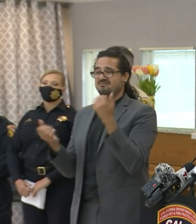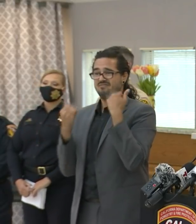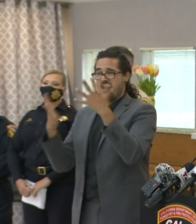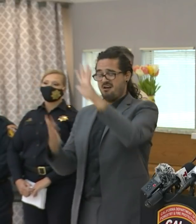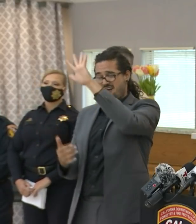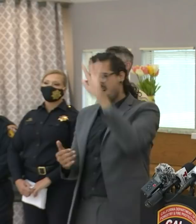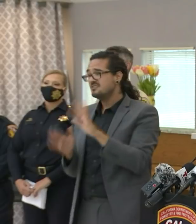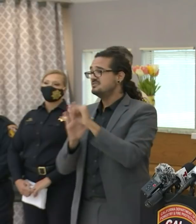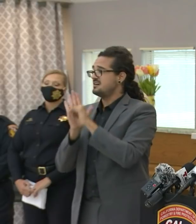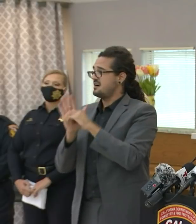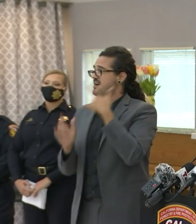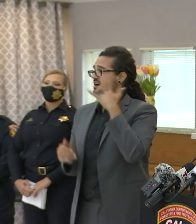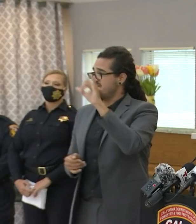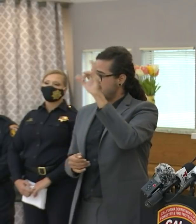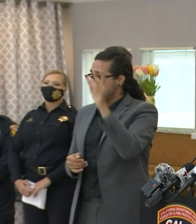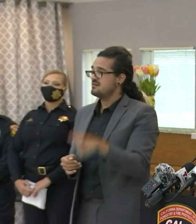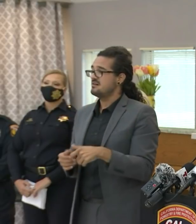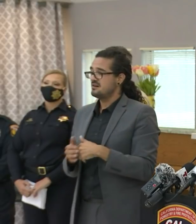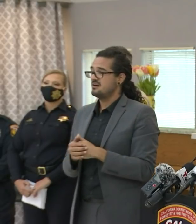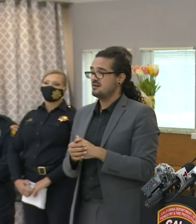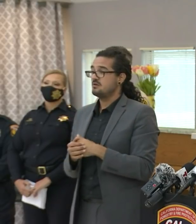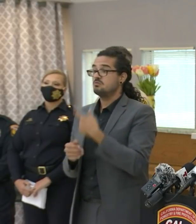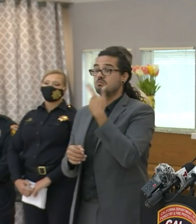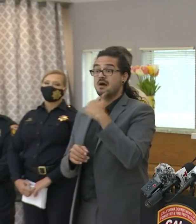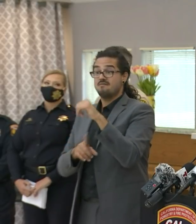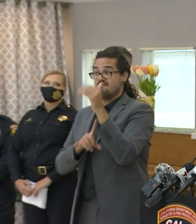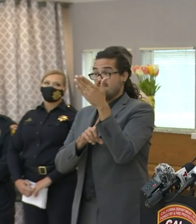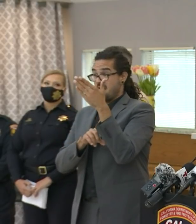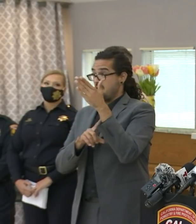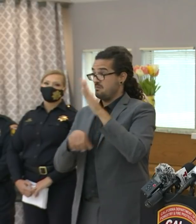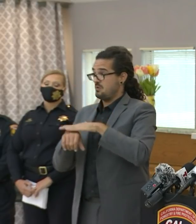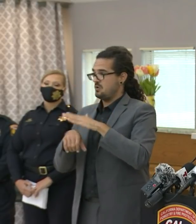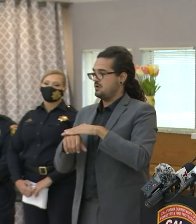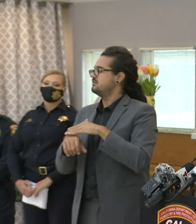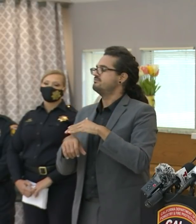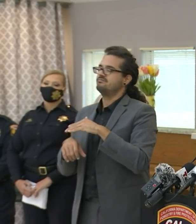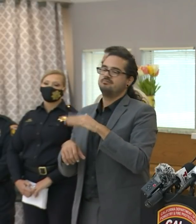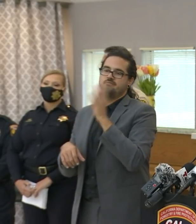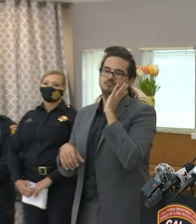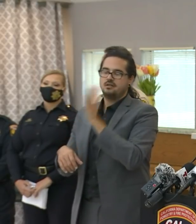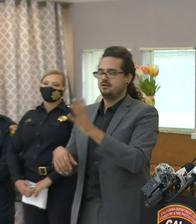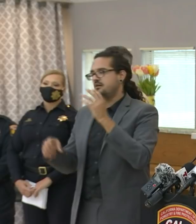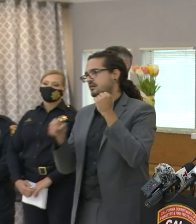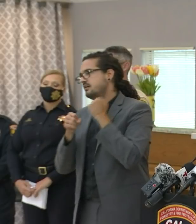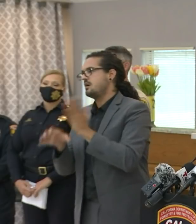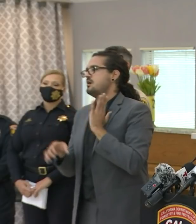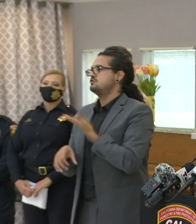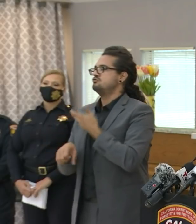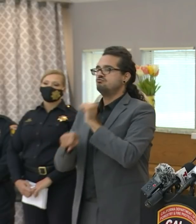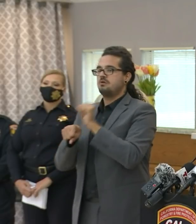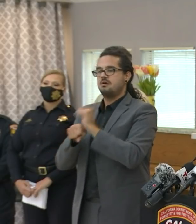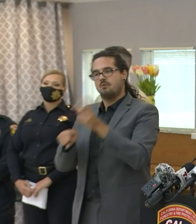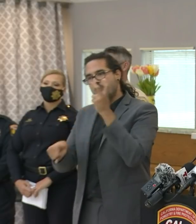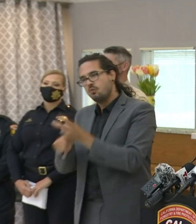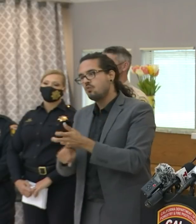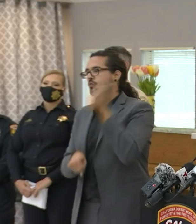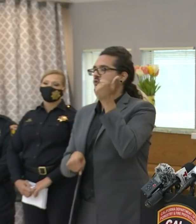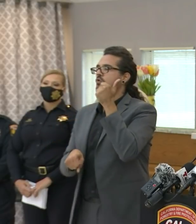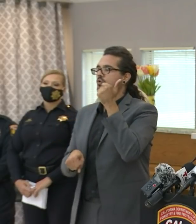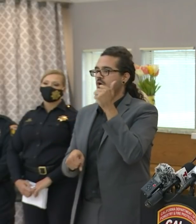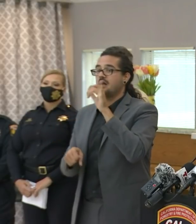going to hamper all of our efforts on any of these incidents. So if we do get a thunderstorm in this area with dry